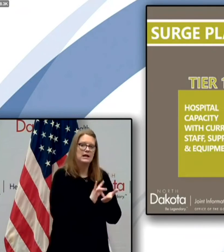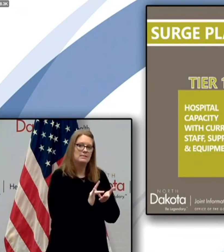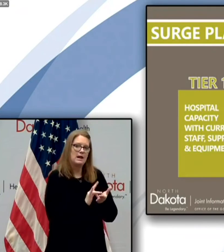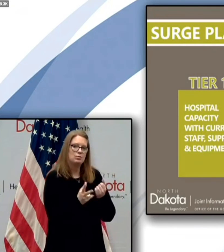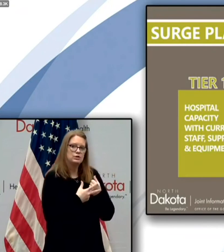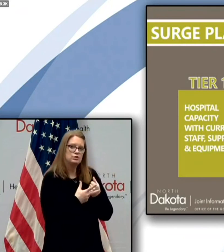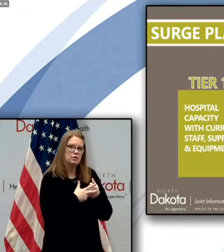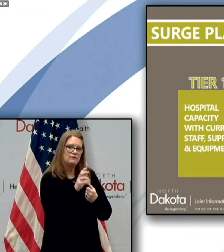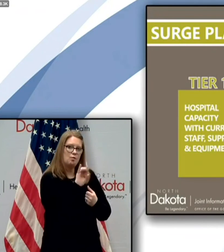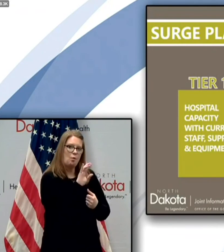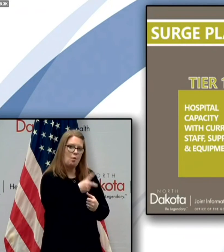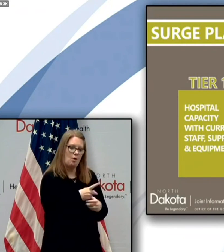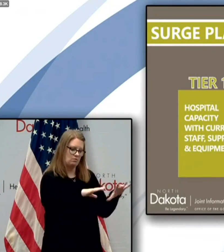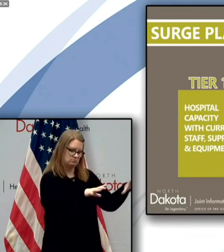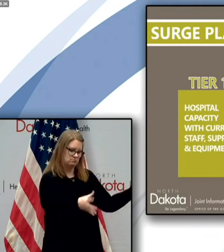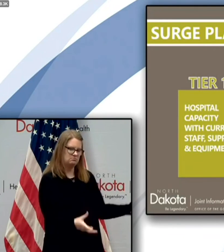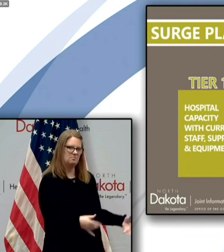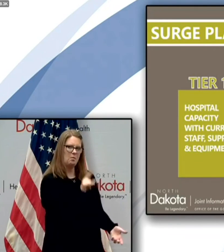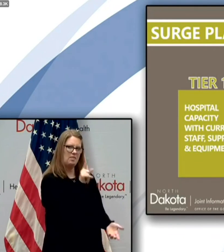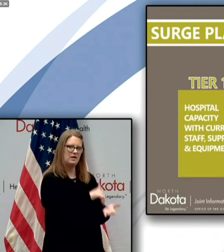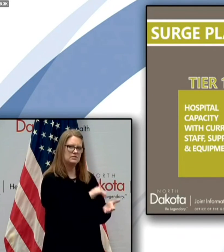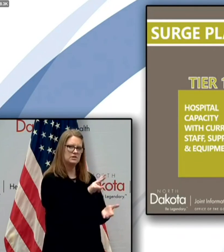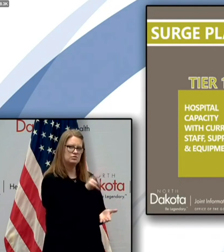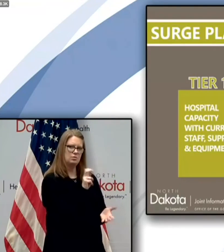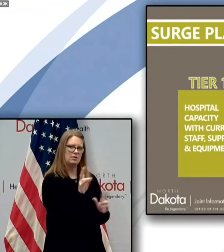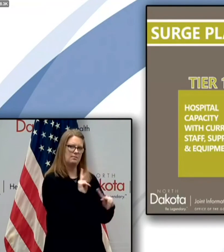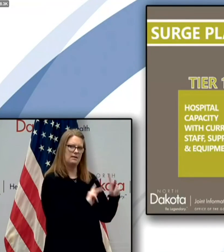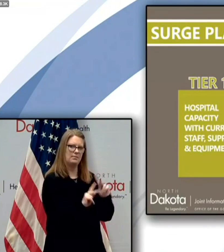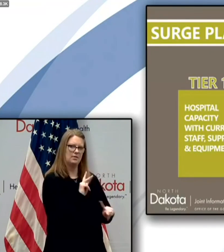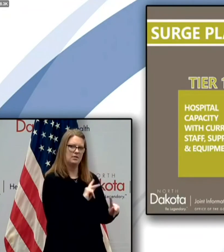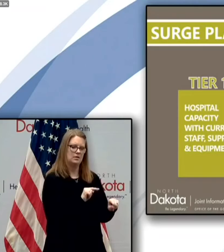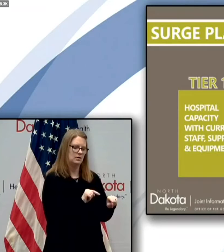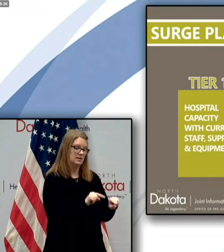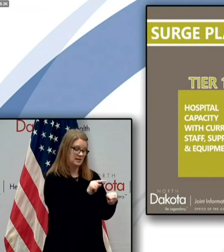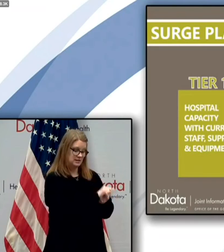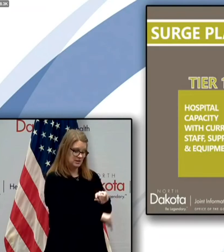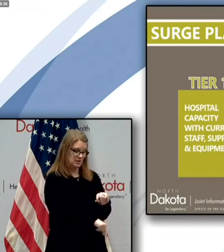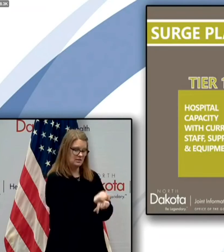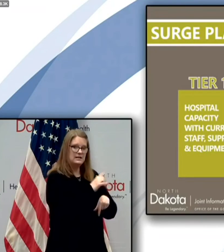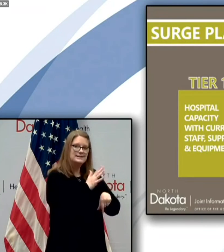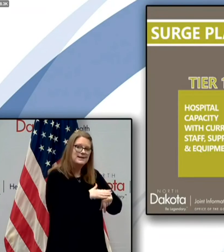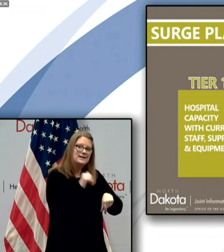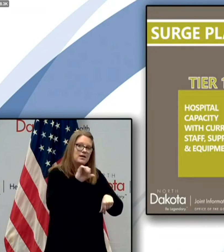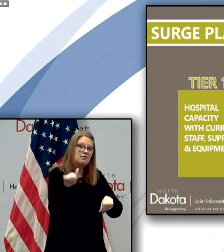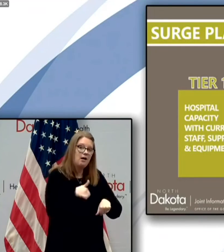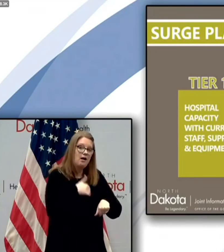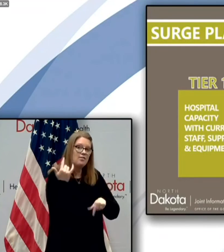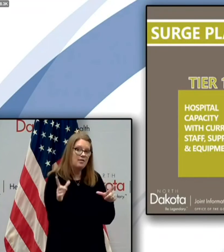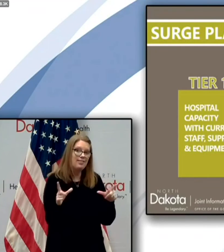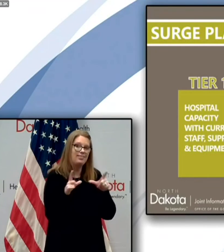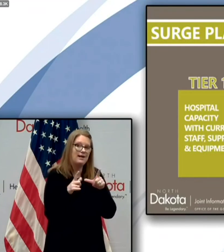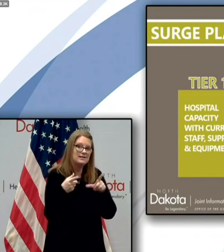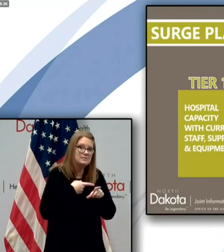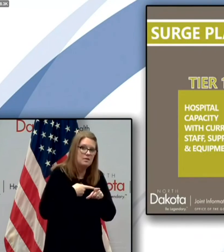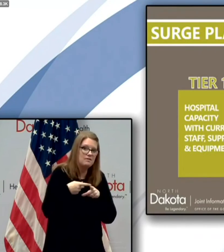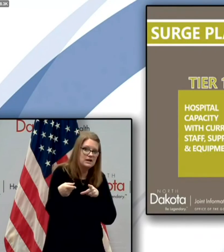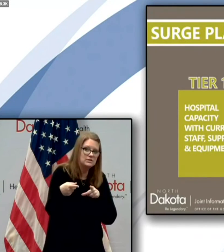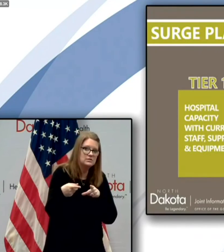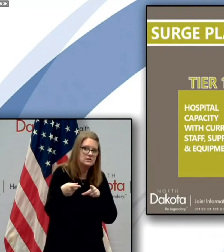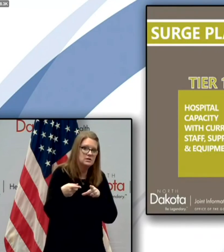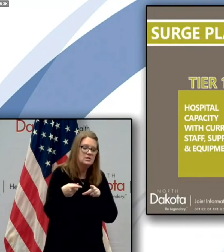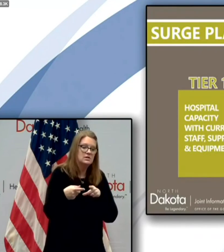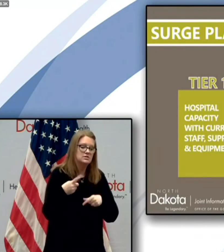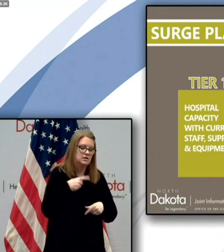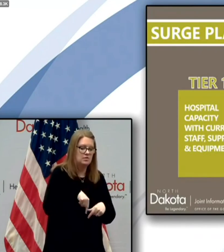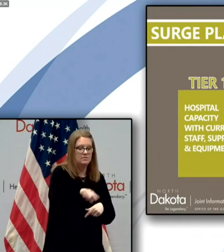Reserve Corps. That corps can also quickly call up other licensed professionals to increase the number of volunteers that